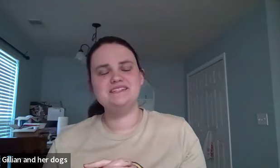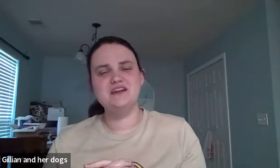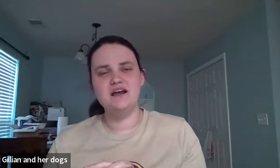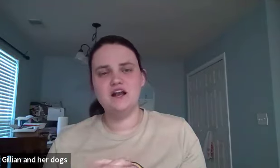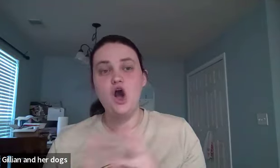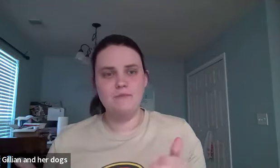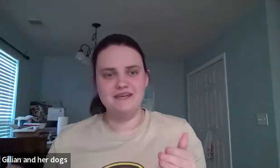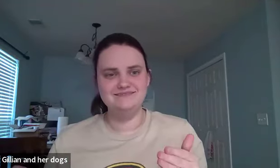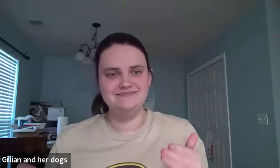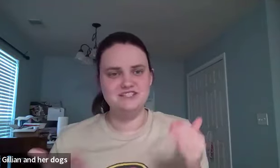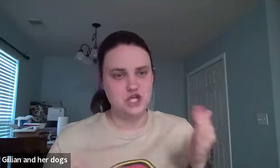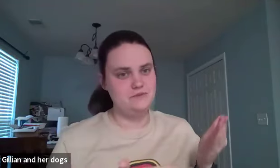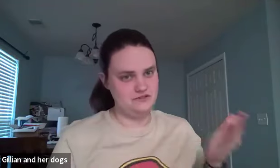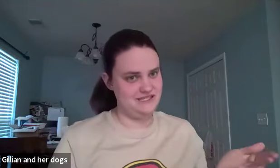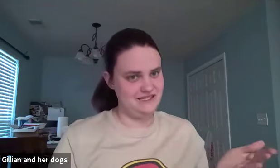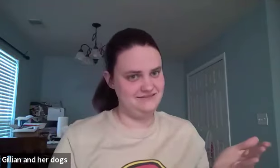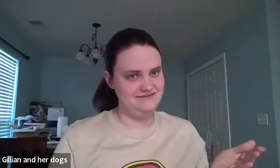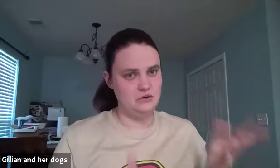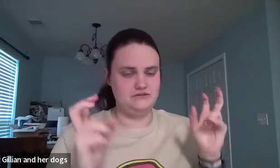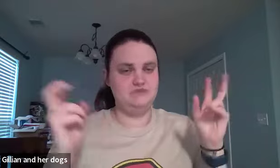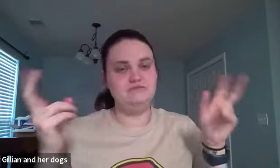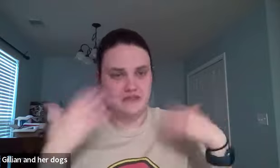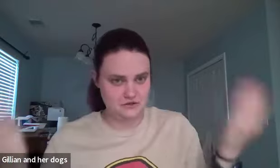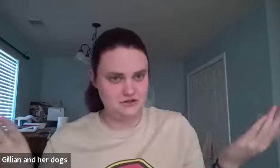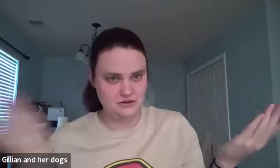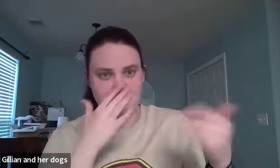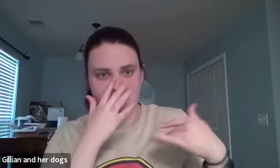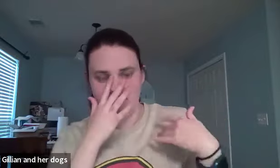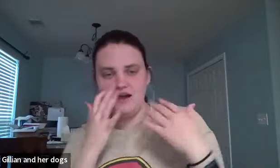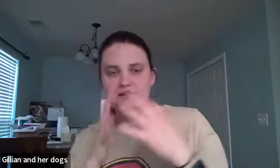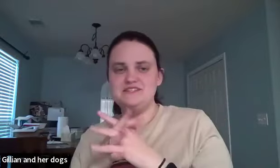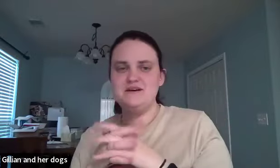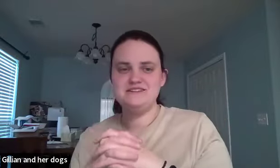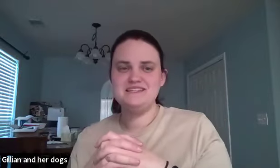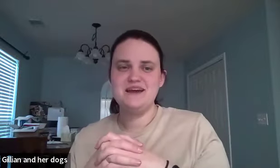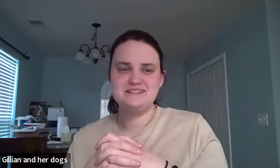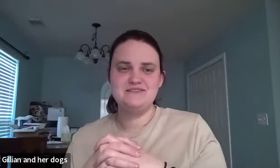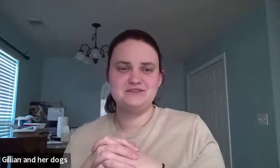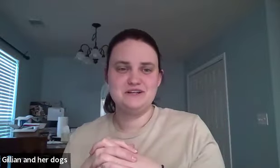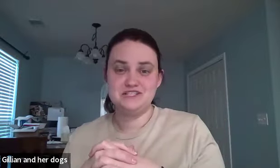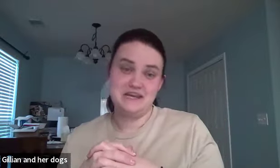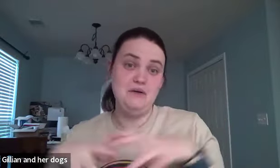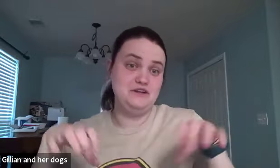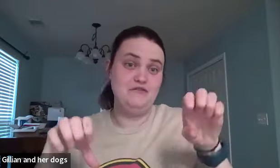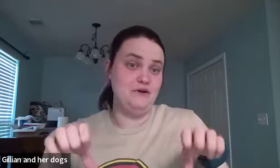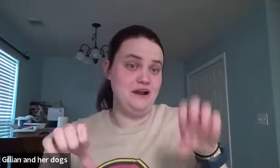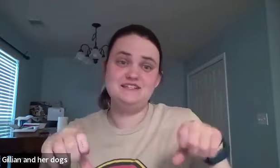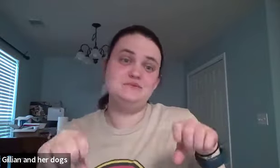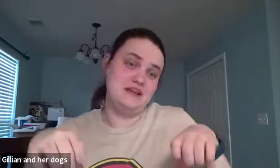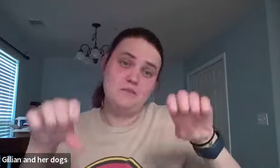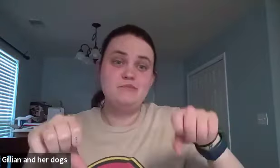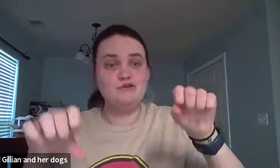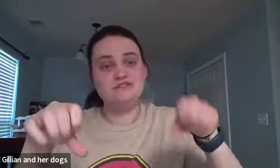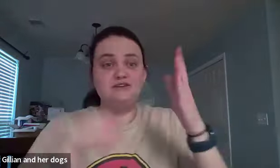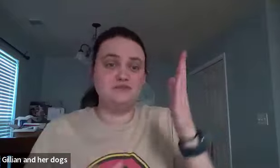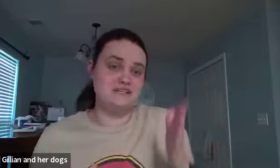that's not a common job you see or thing you do. And so I could see them asking lots of questions. I would go for it. I'd still be like, I'm a